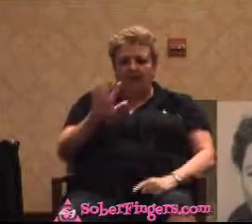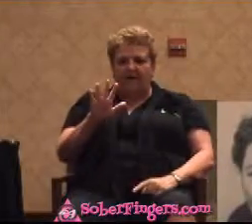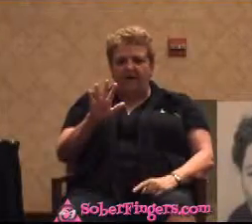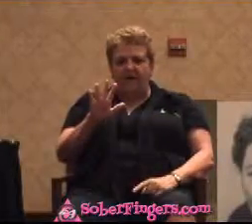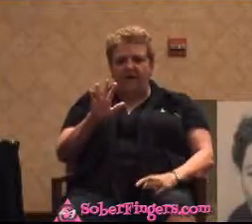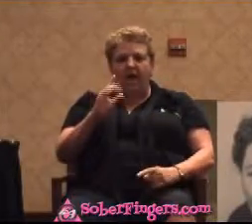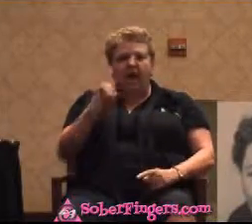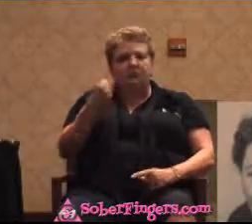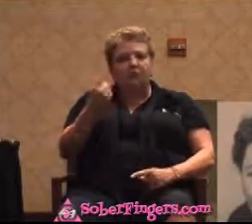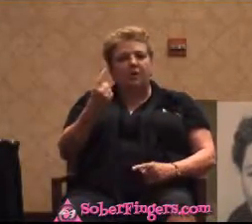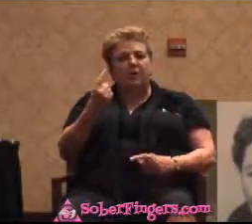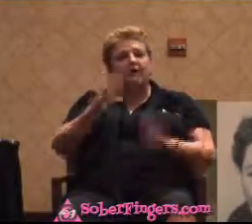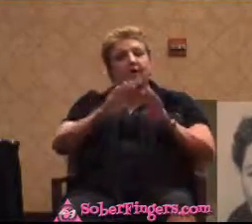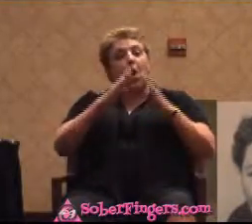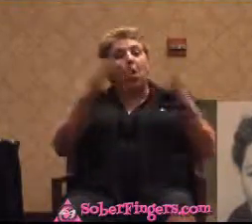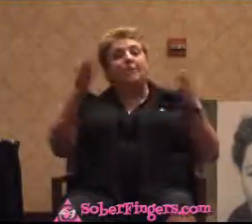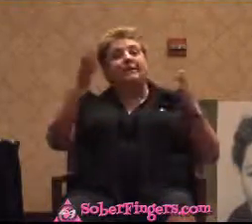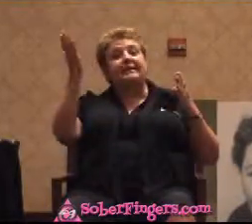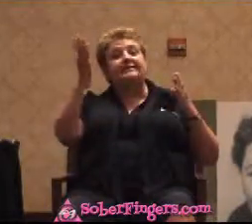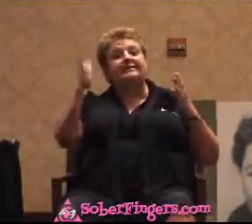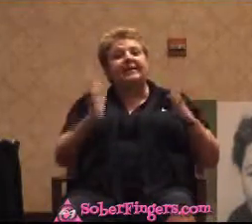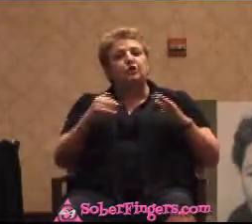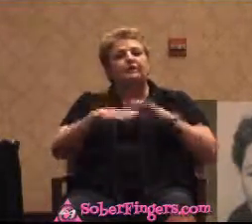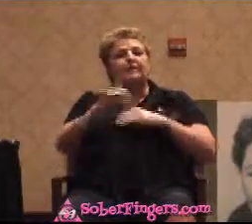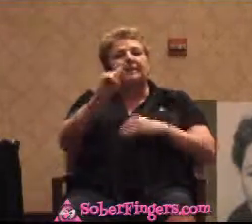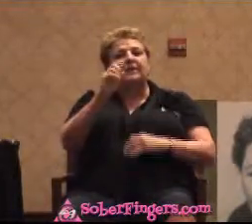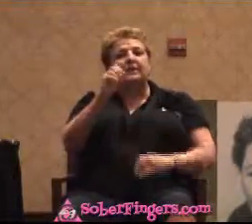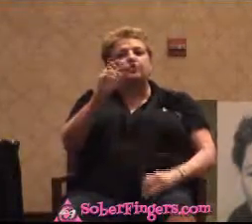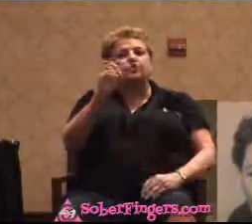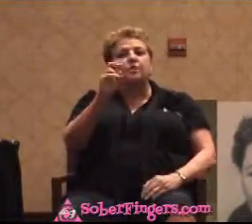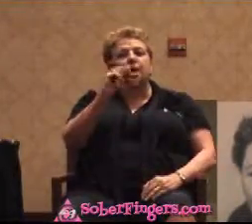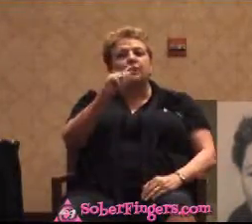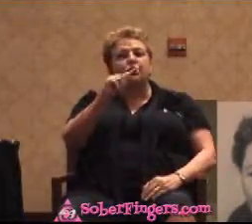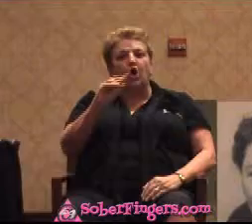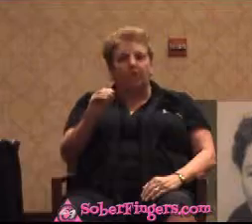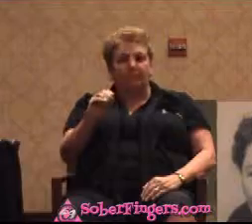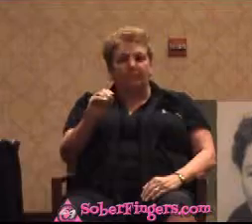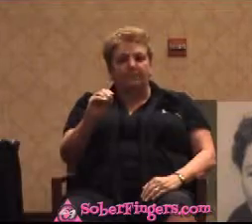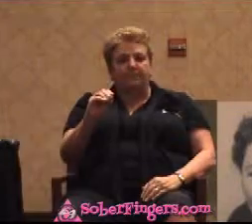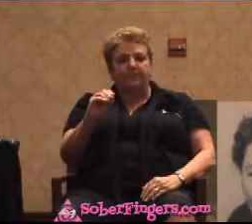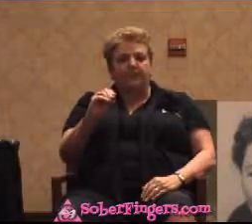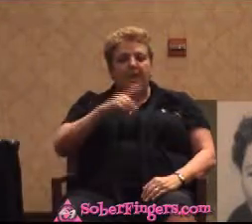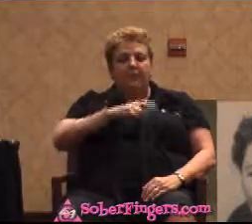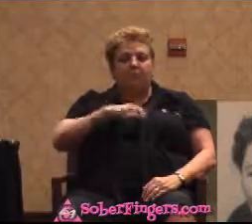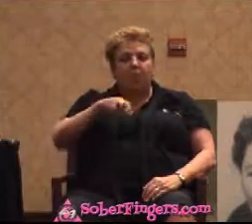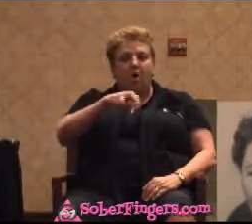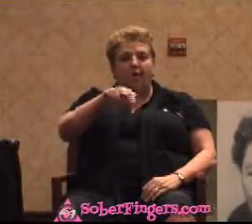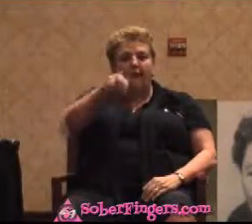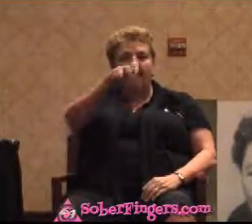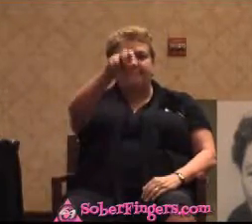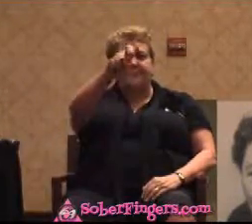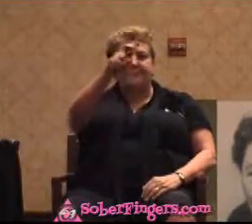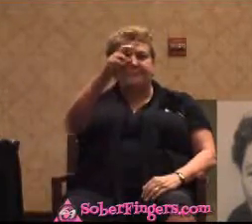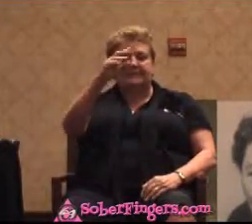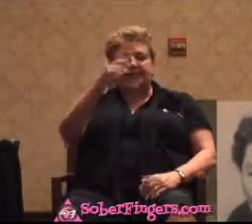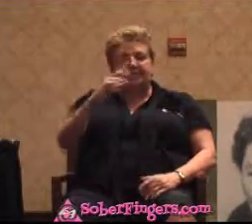at the International Convention in Toronto. And I was walking up the steps, these high platform